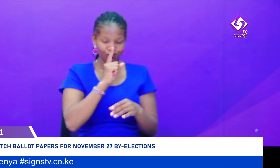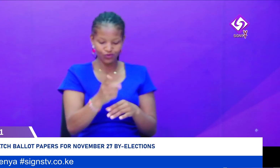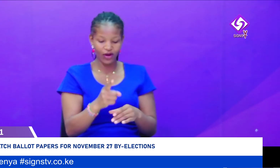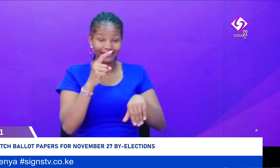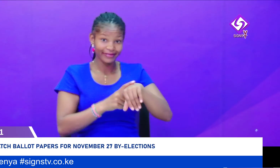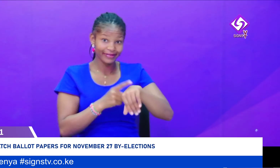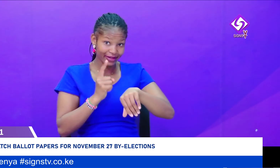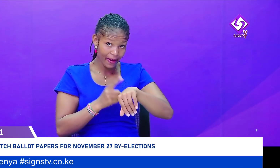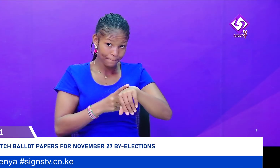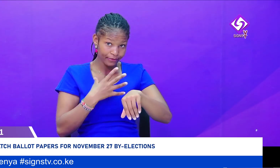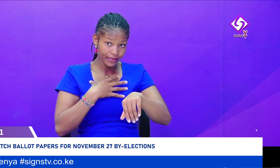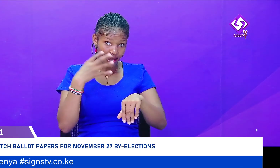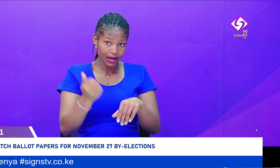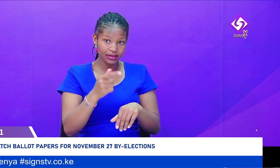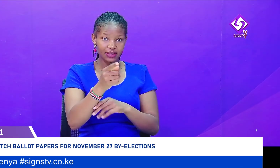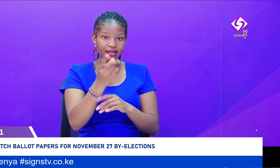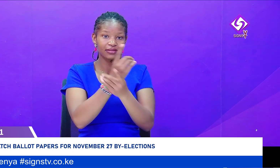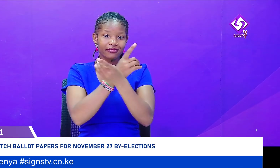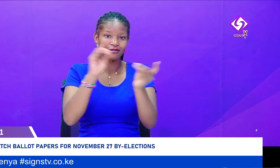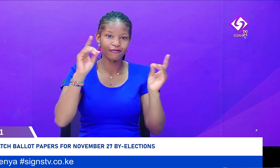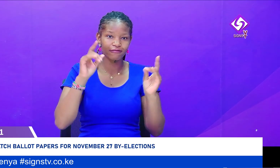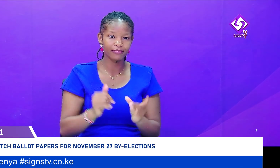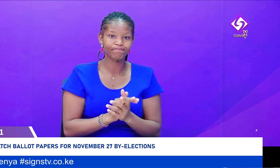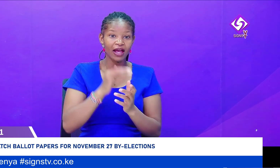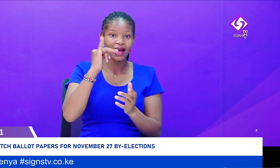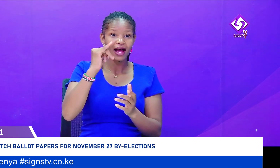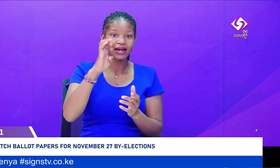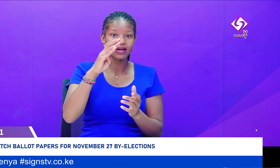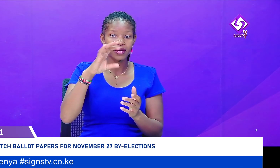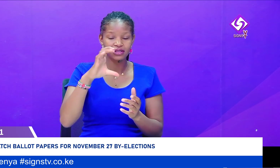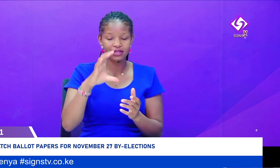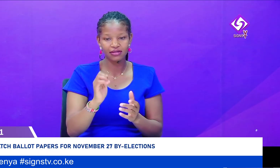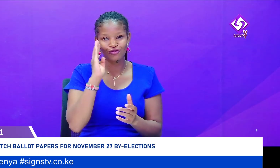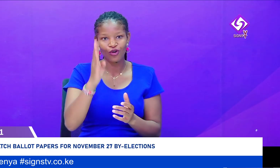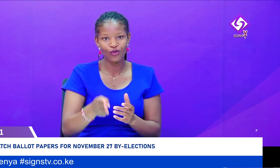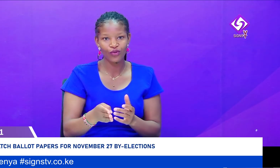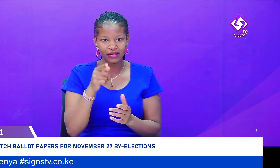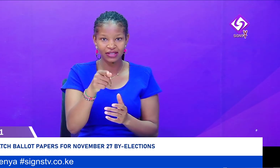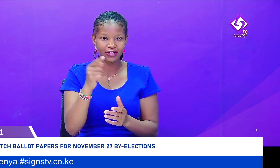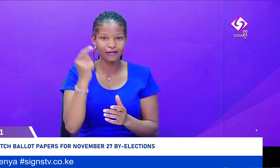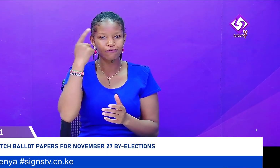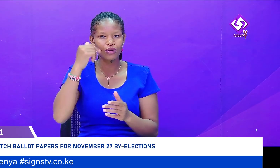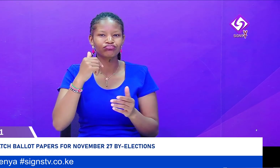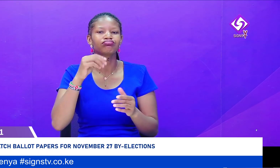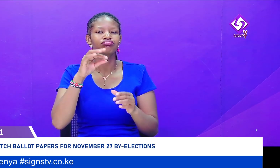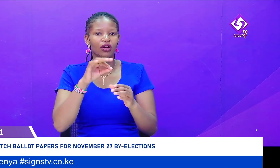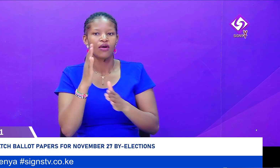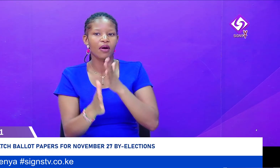areas where the polls will be held. To ensure timely and secure delivery, the IEBC